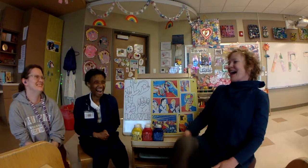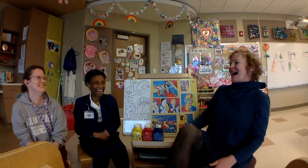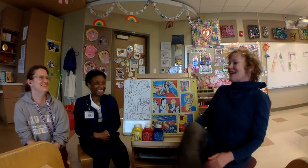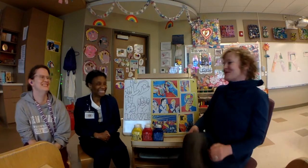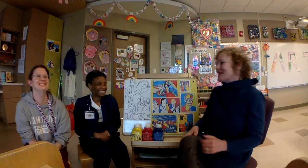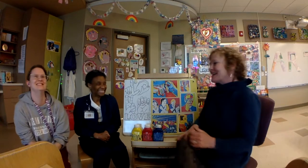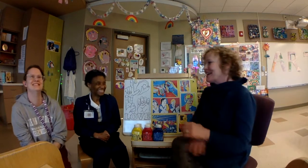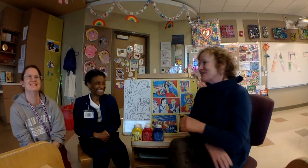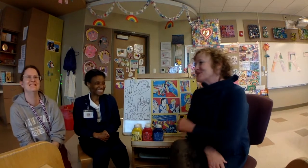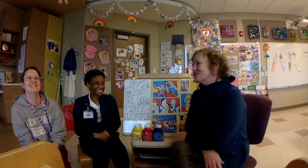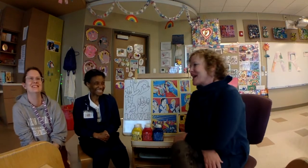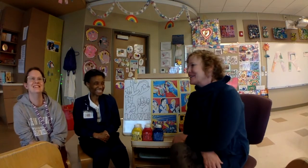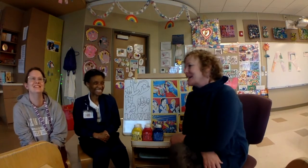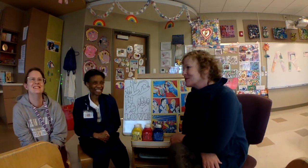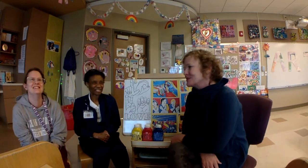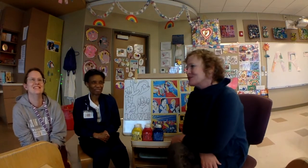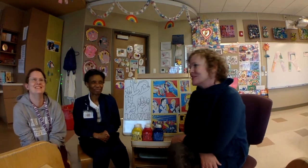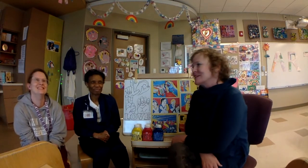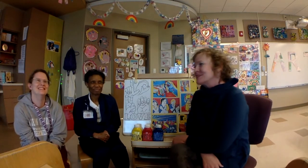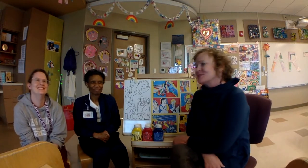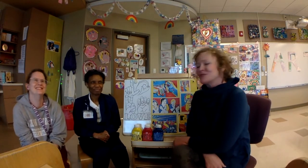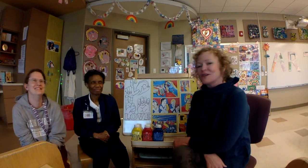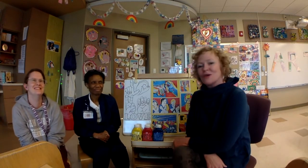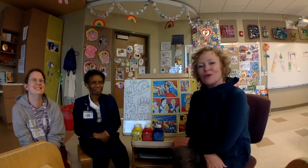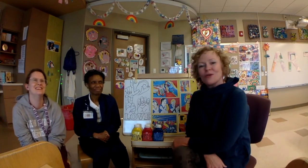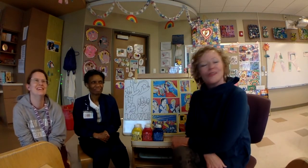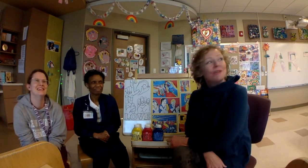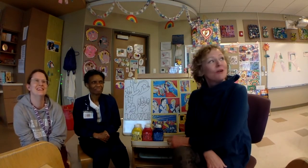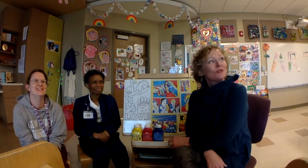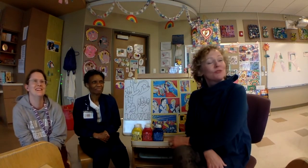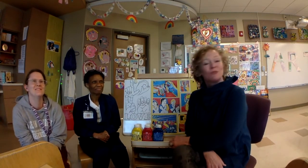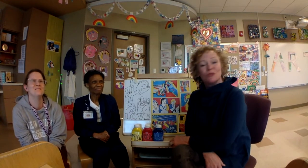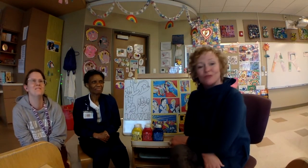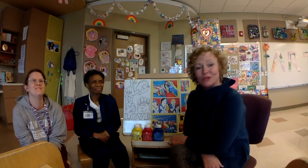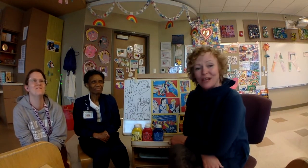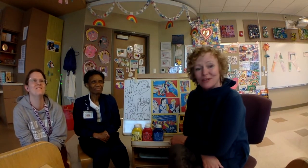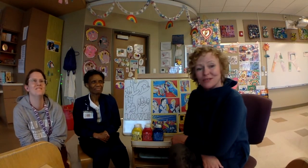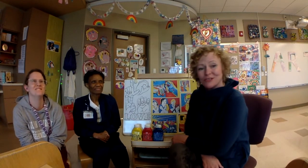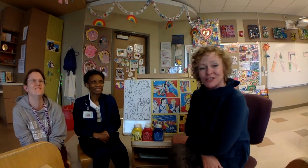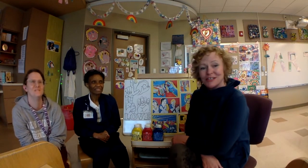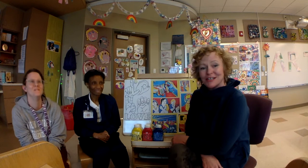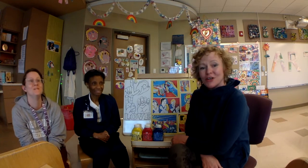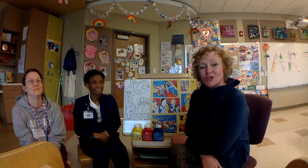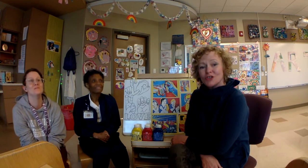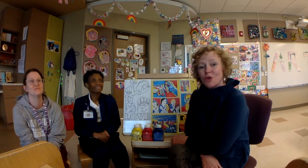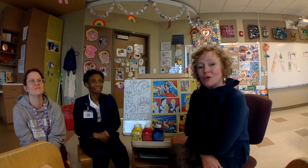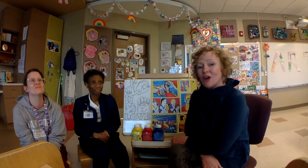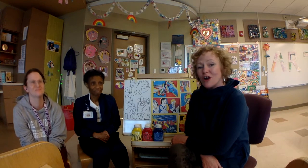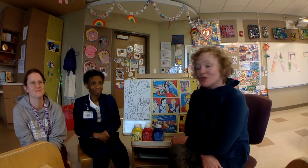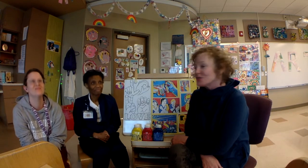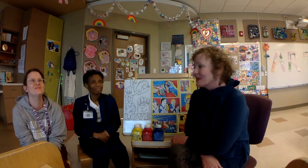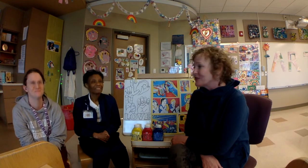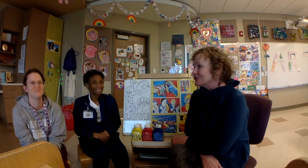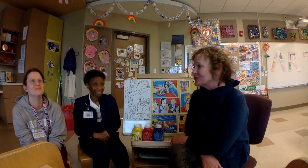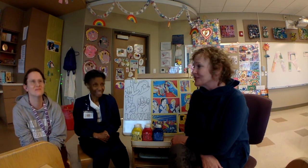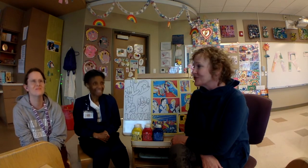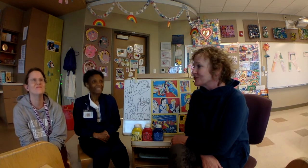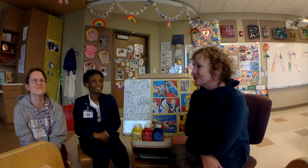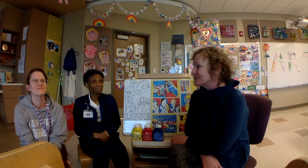I think that sign language is the most beautiful language. So with our special teachers